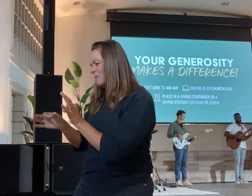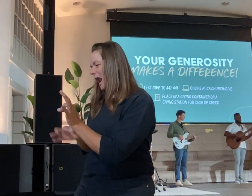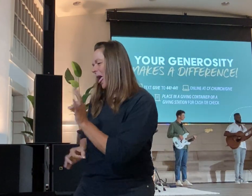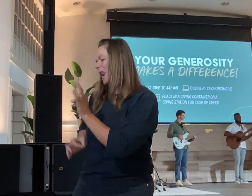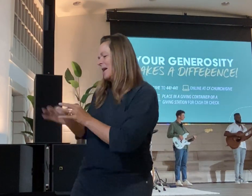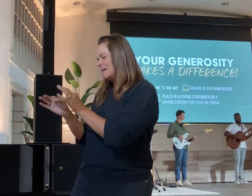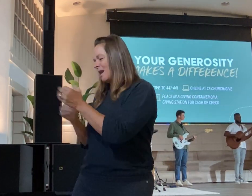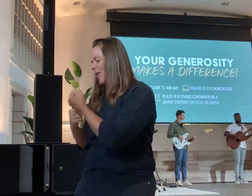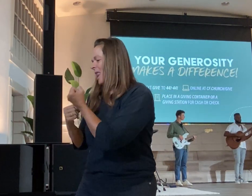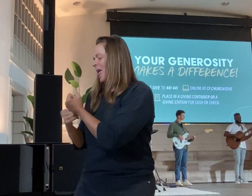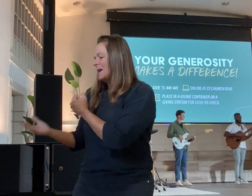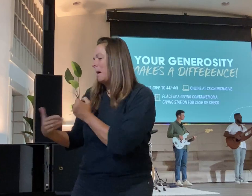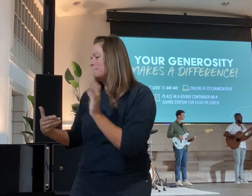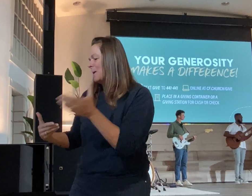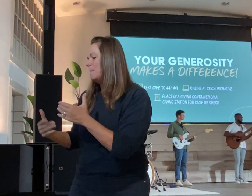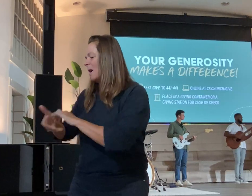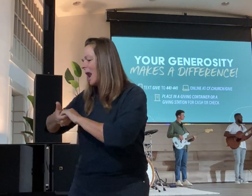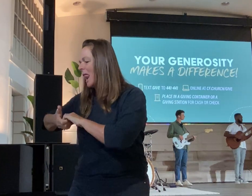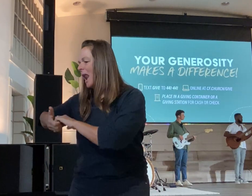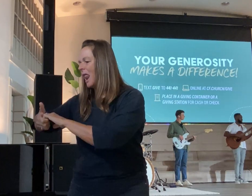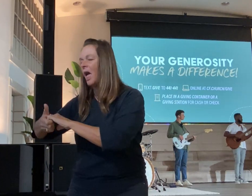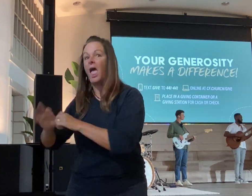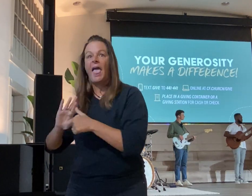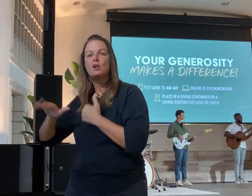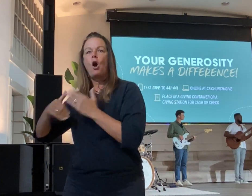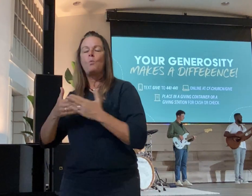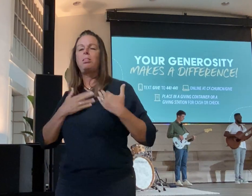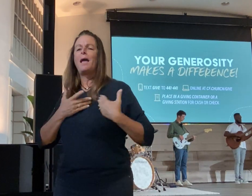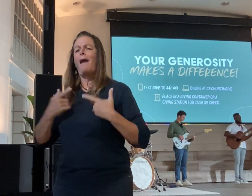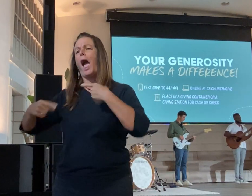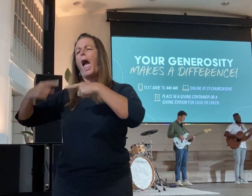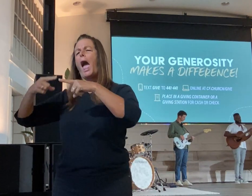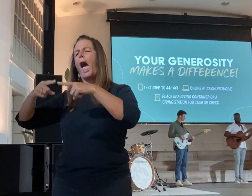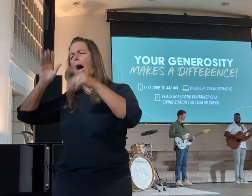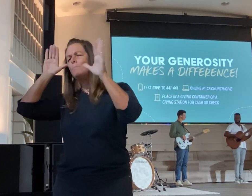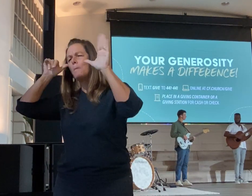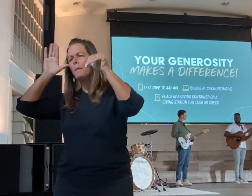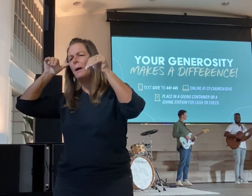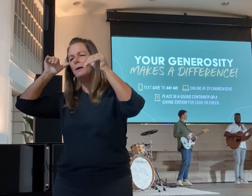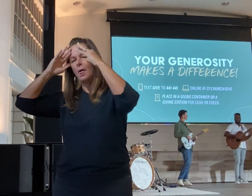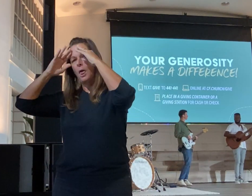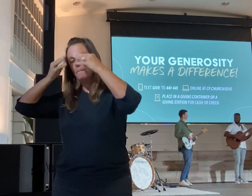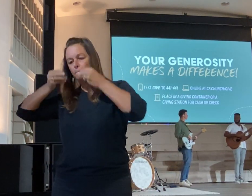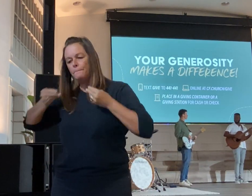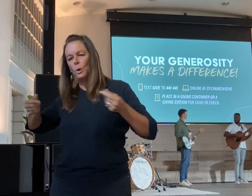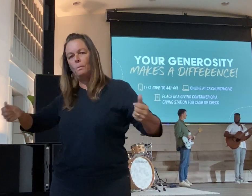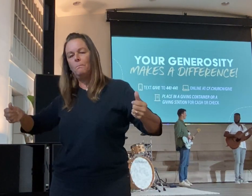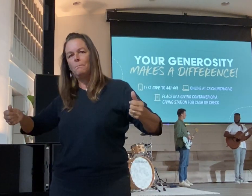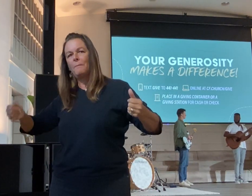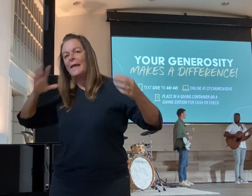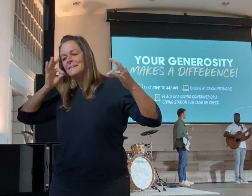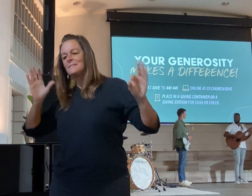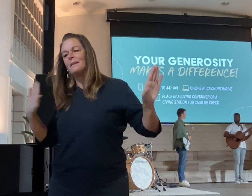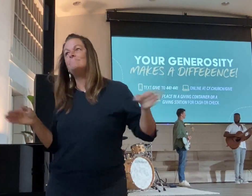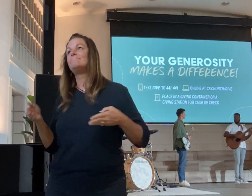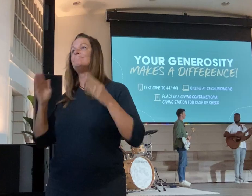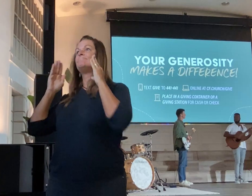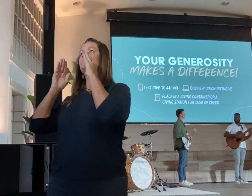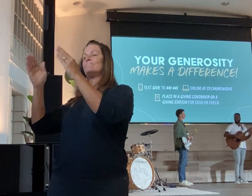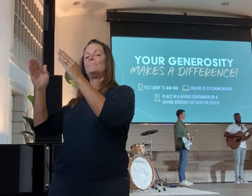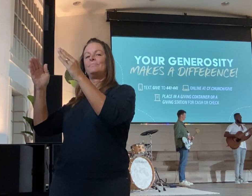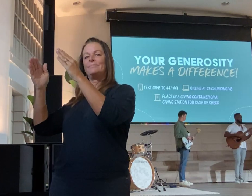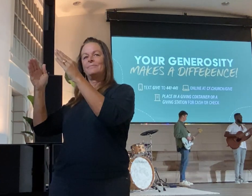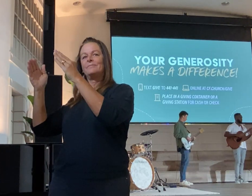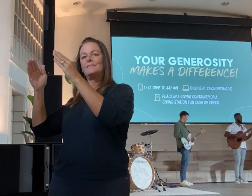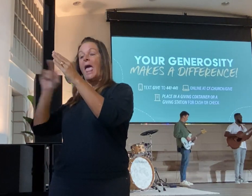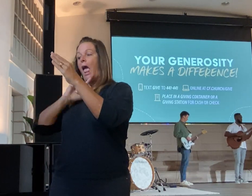which caused them to be generous. I think the Macedonians, they got it. Because it wasn't about the abundant amount